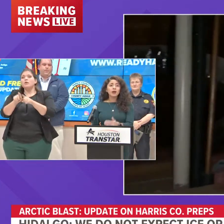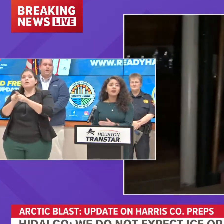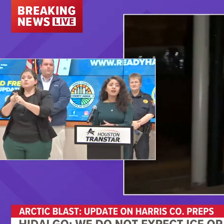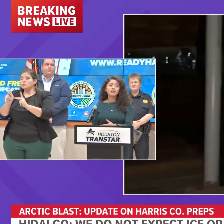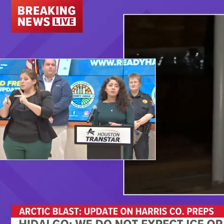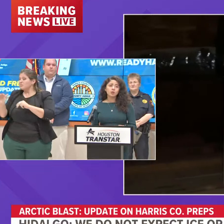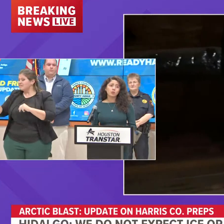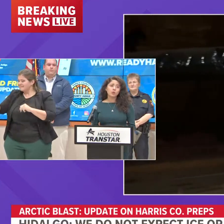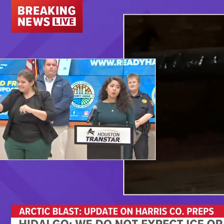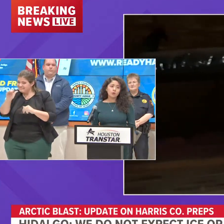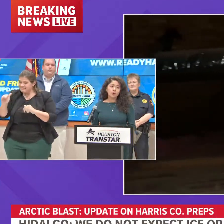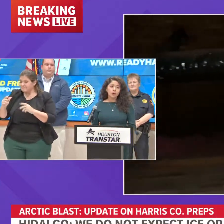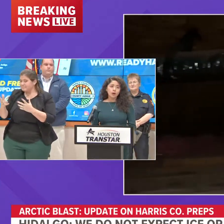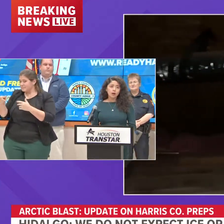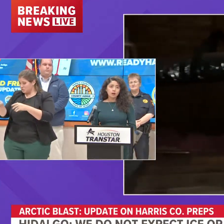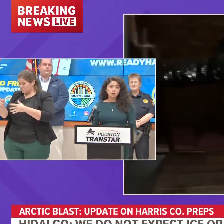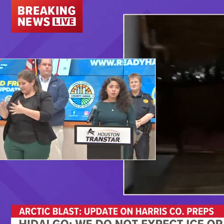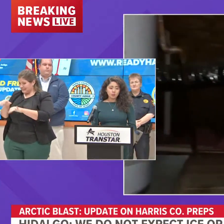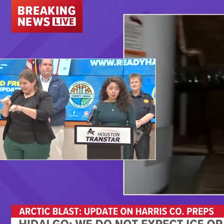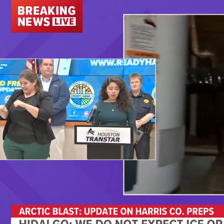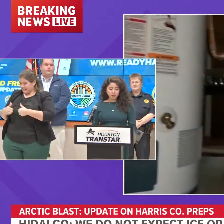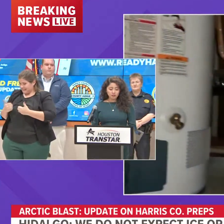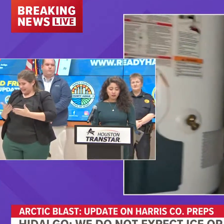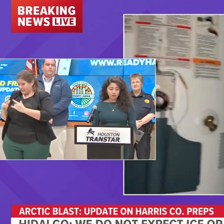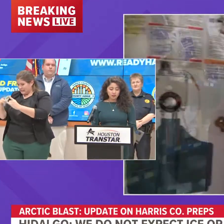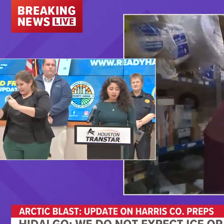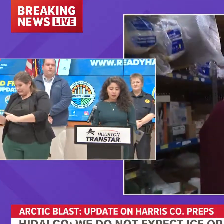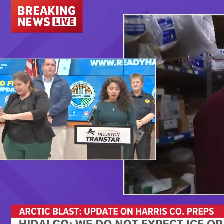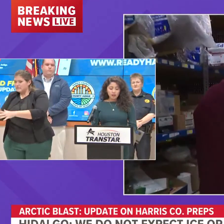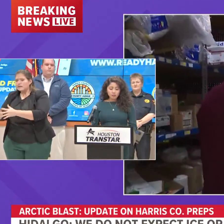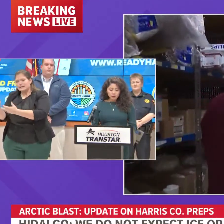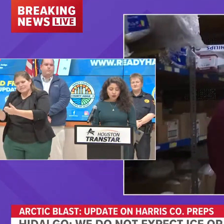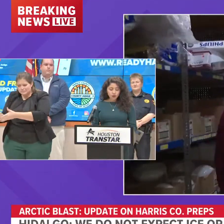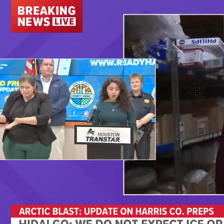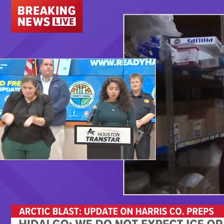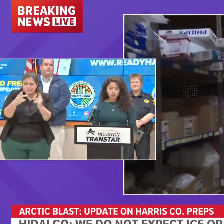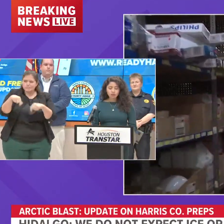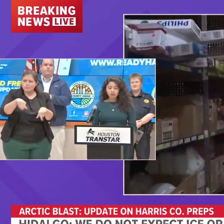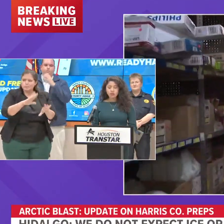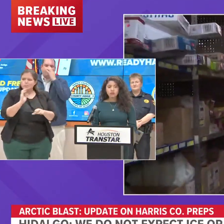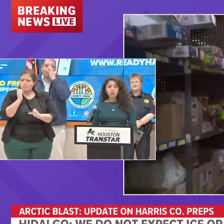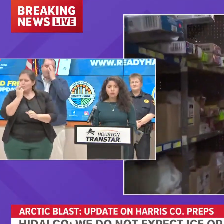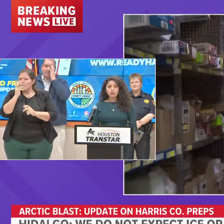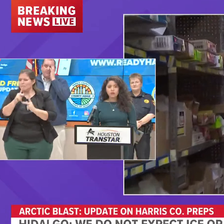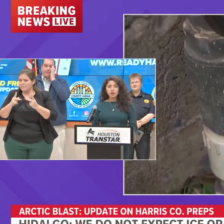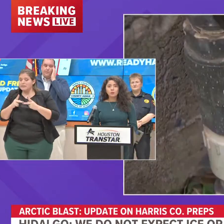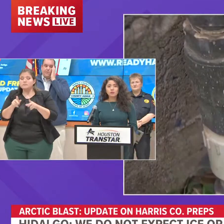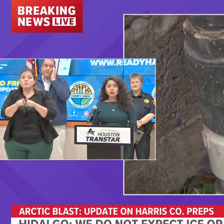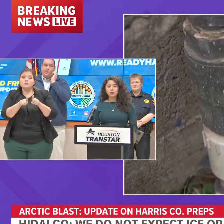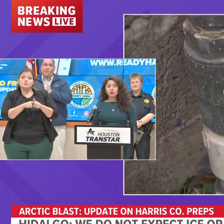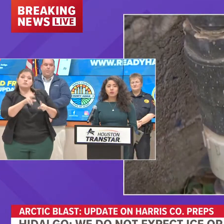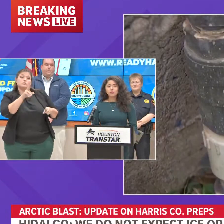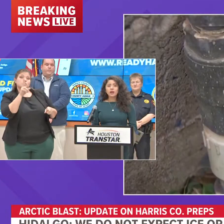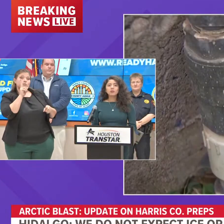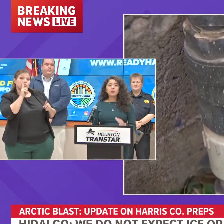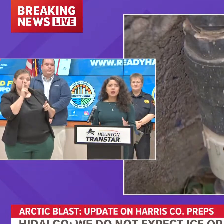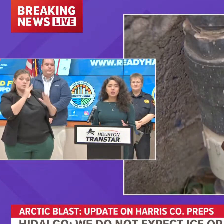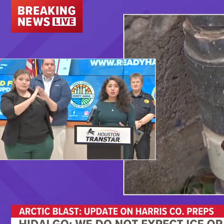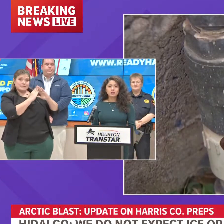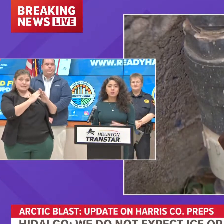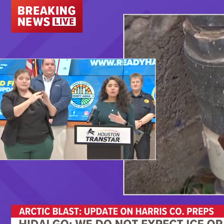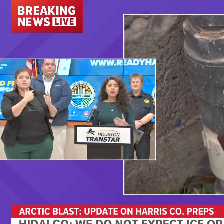encampments to try to get them to warmer places. In partnership with the City of Houston, we've secured